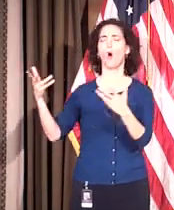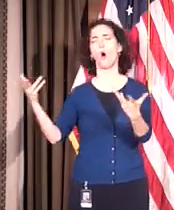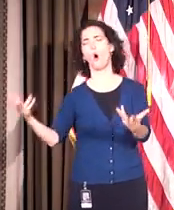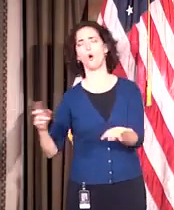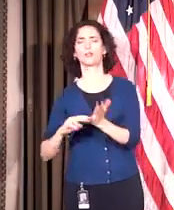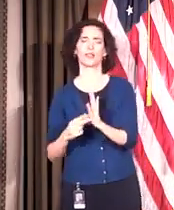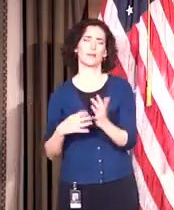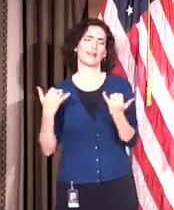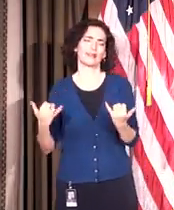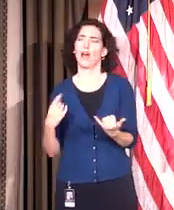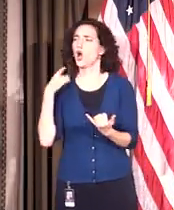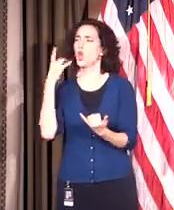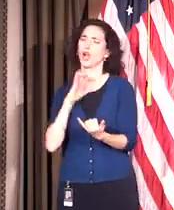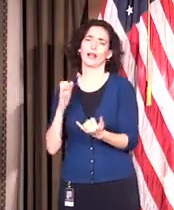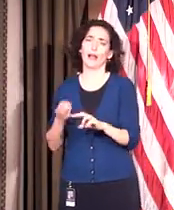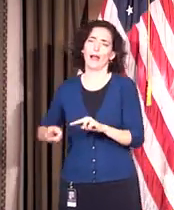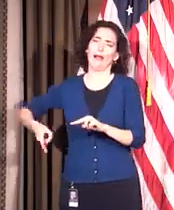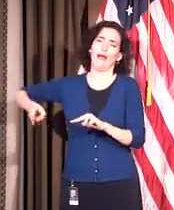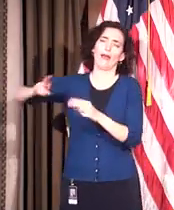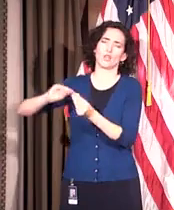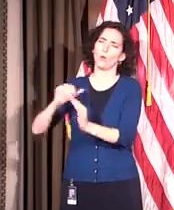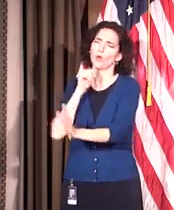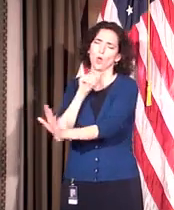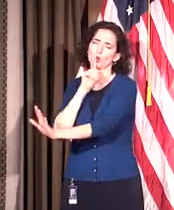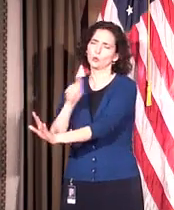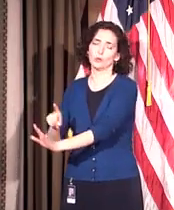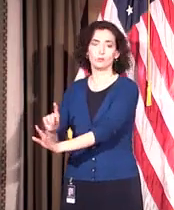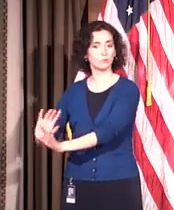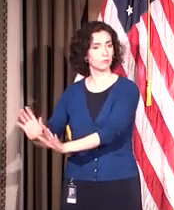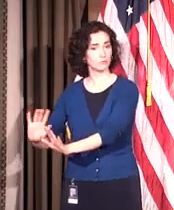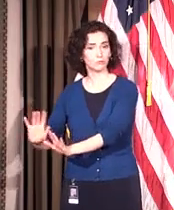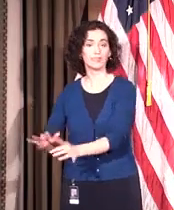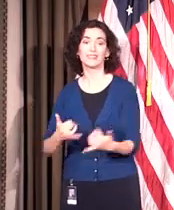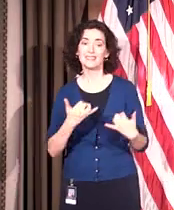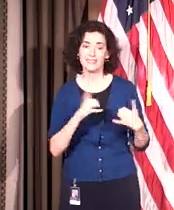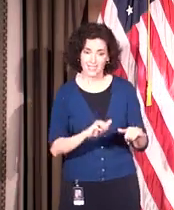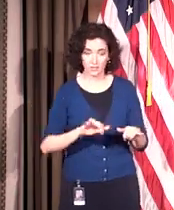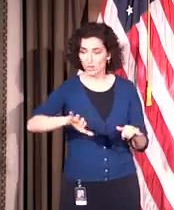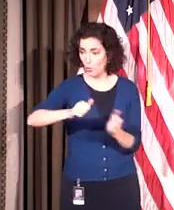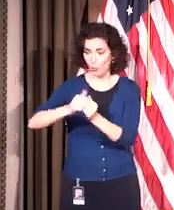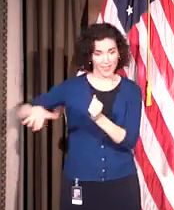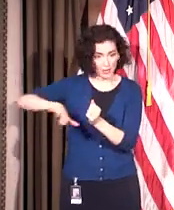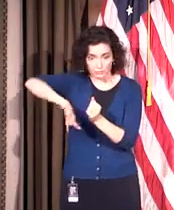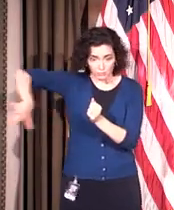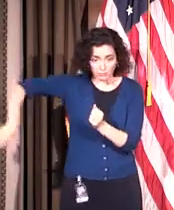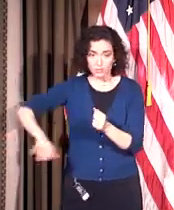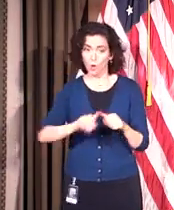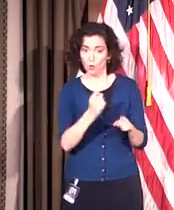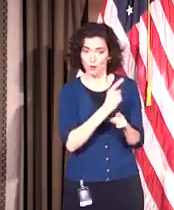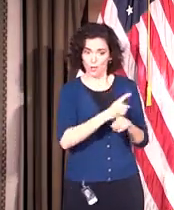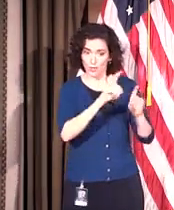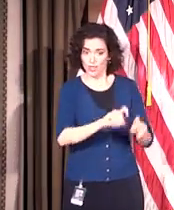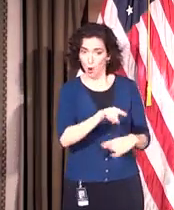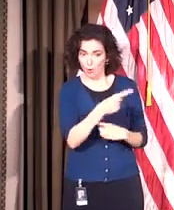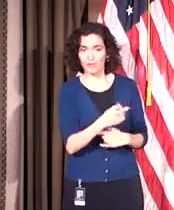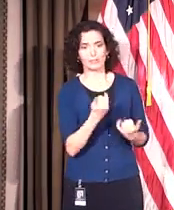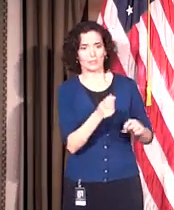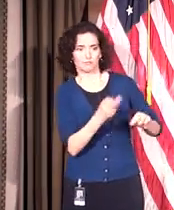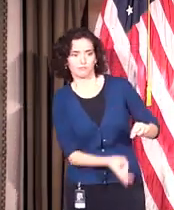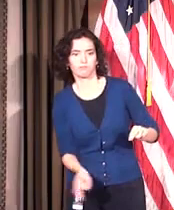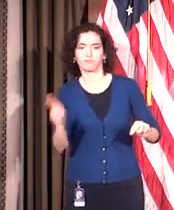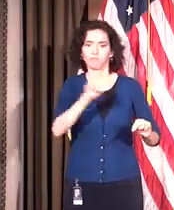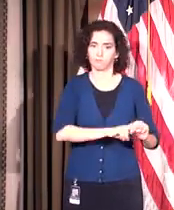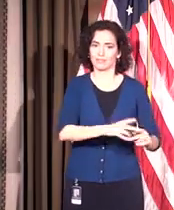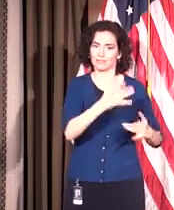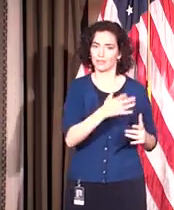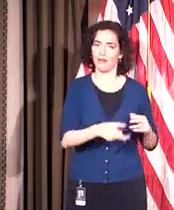that somehow that inflated what we would be talking about. This is a very serious increase in cases. We've also talked about